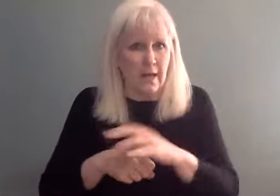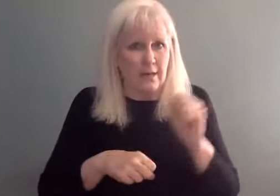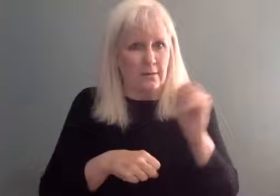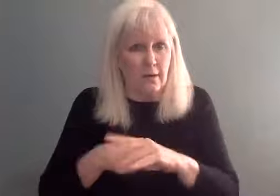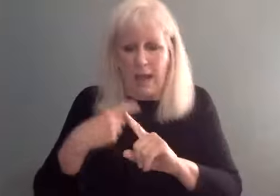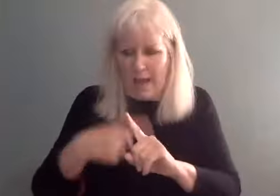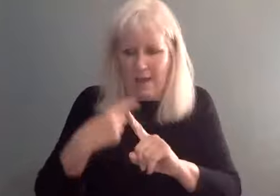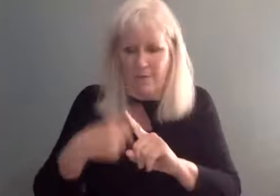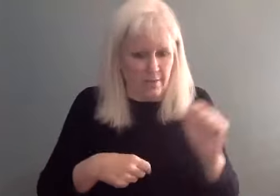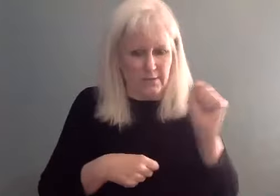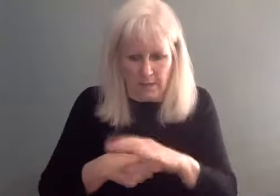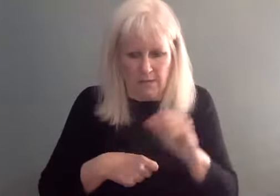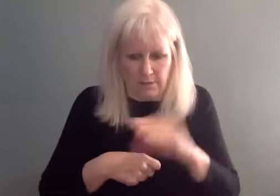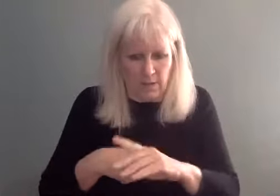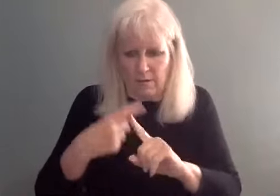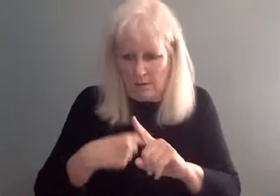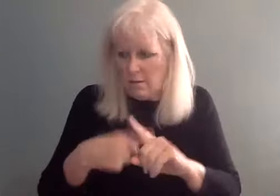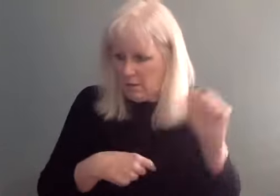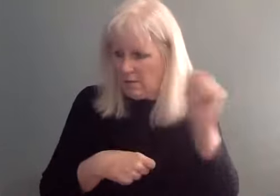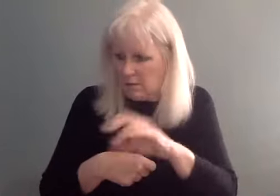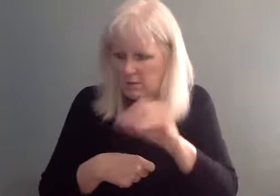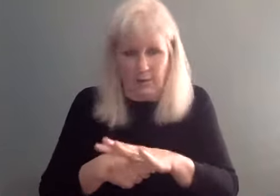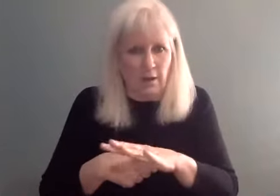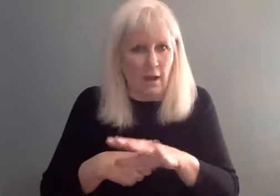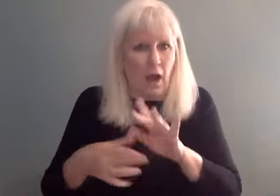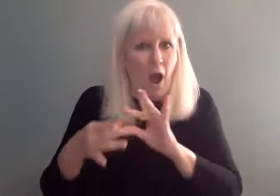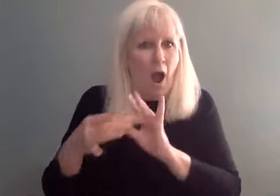this that was so in the way of my even